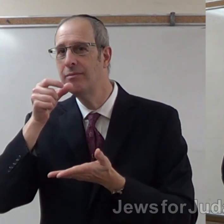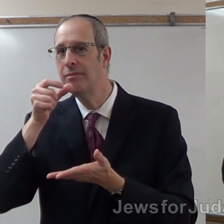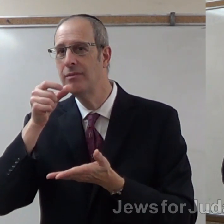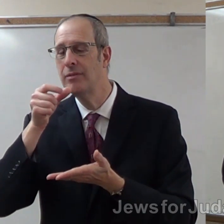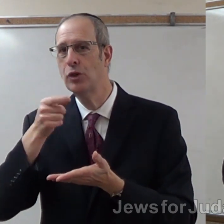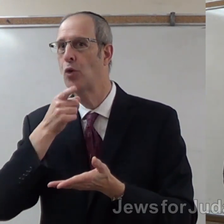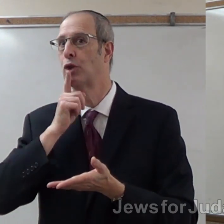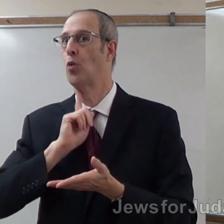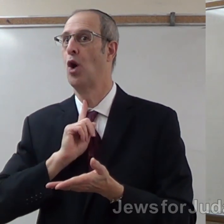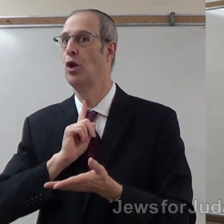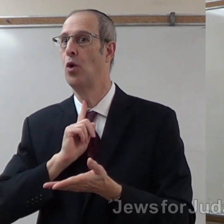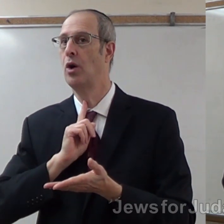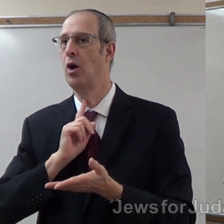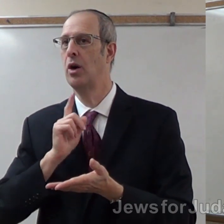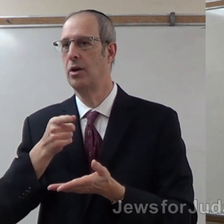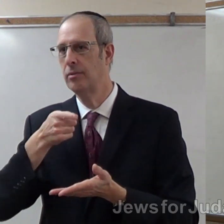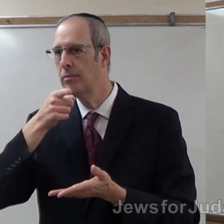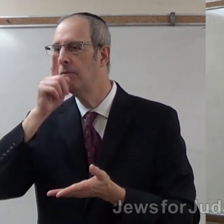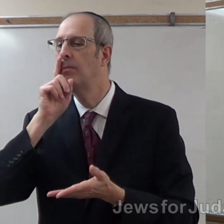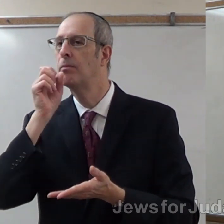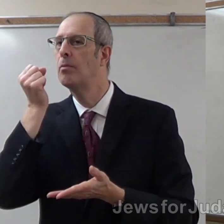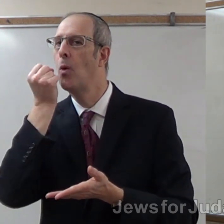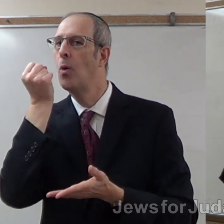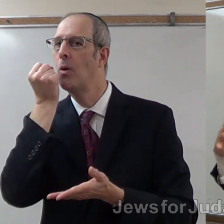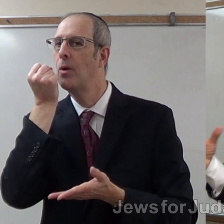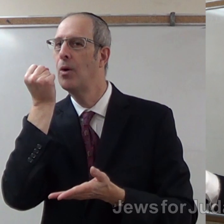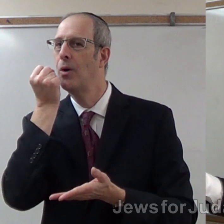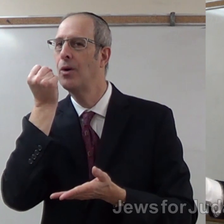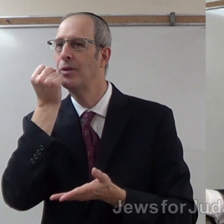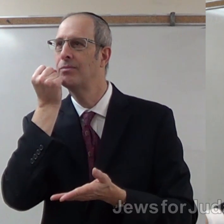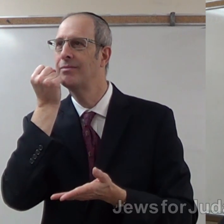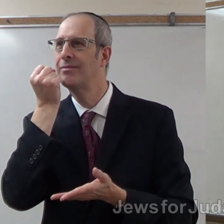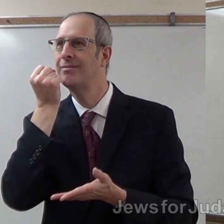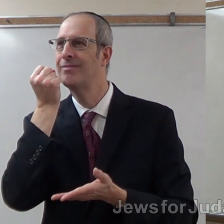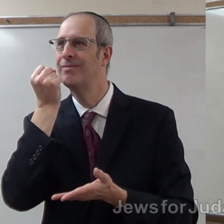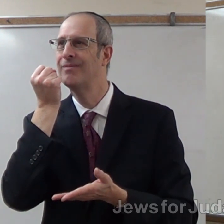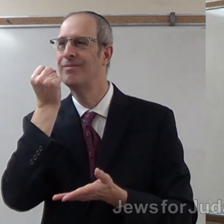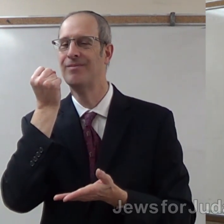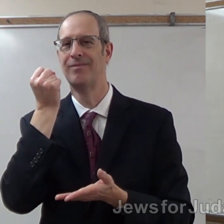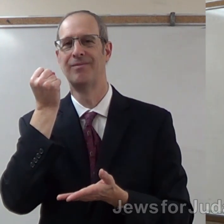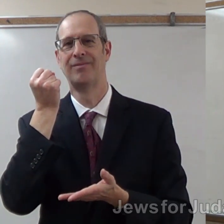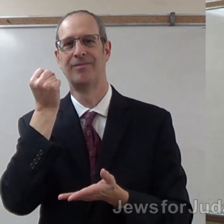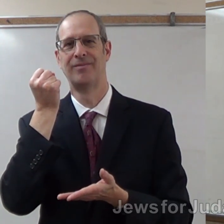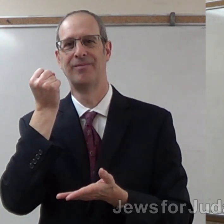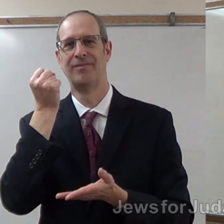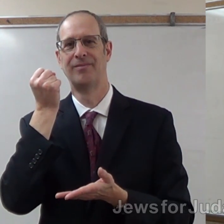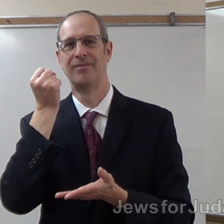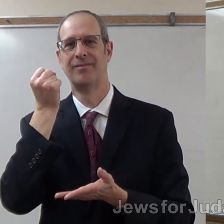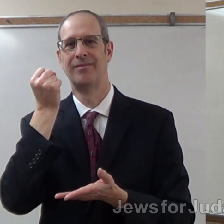don't swallow it. Hold it in your mouth as long as you can.